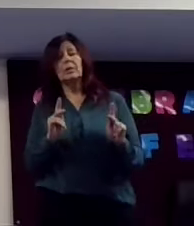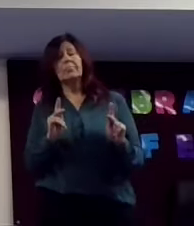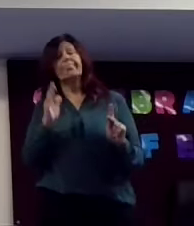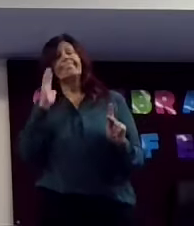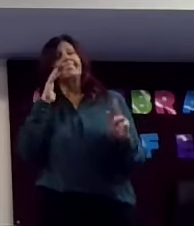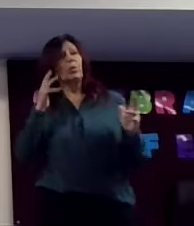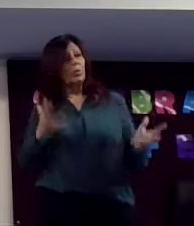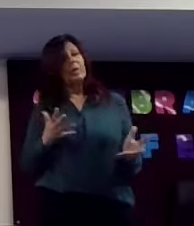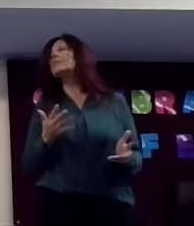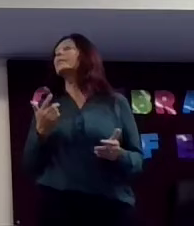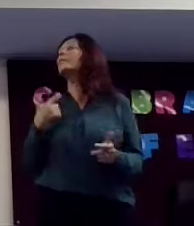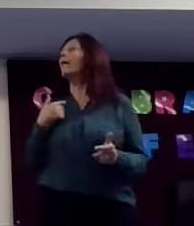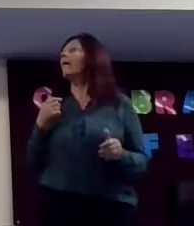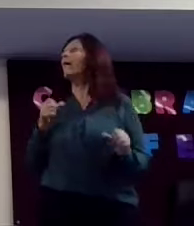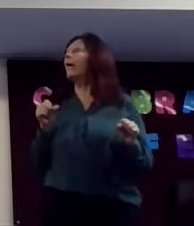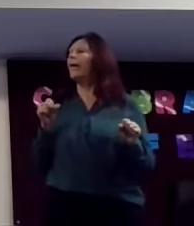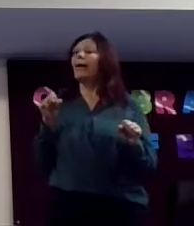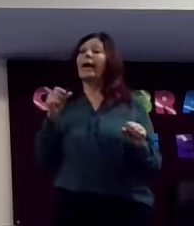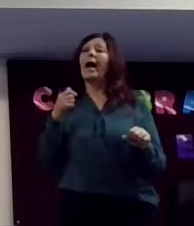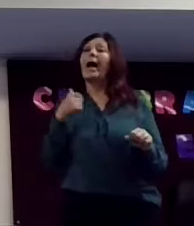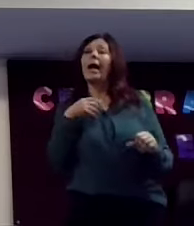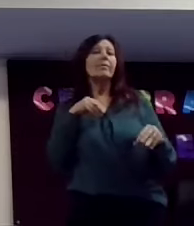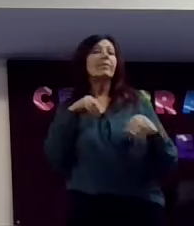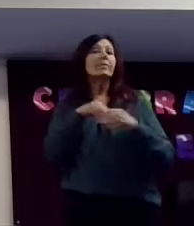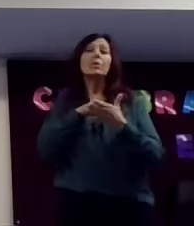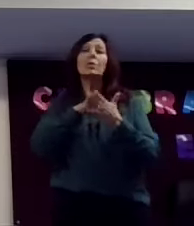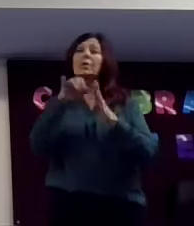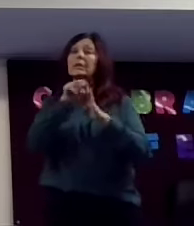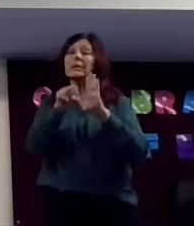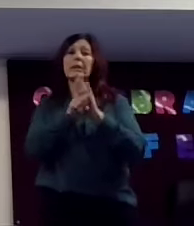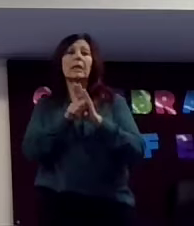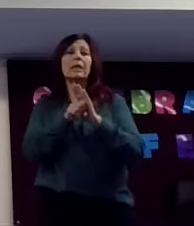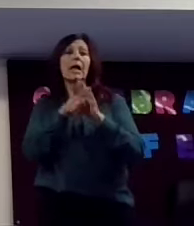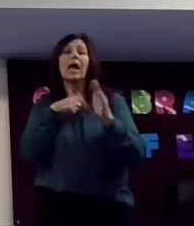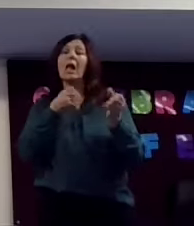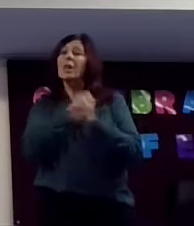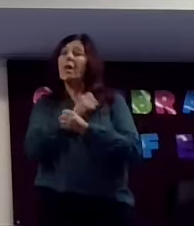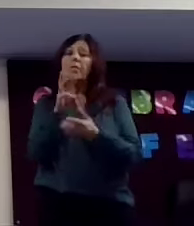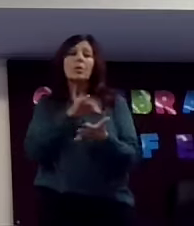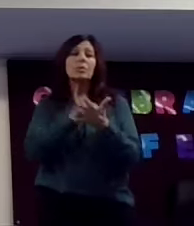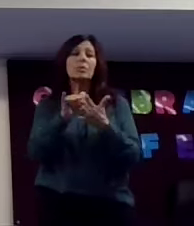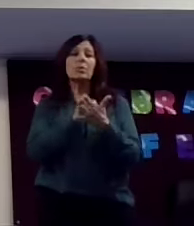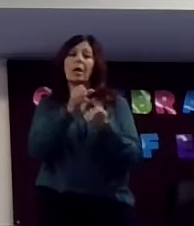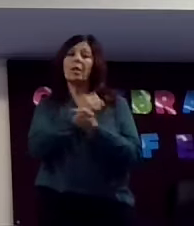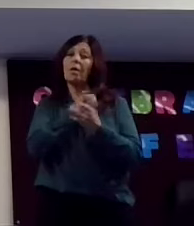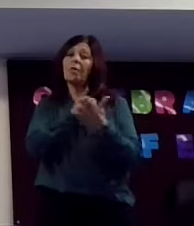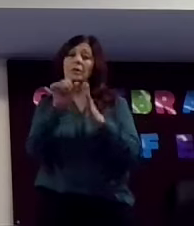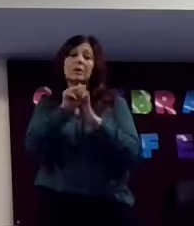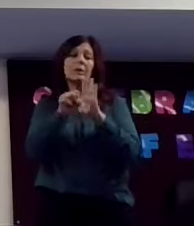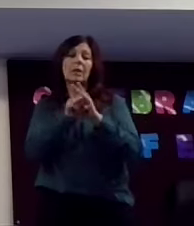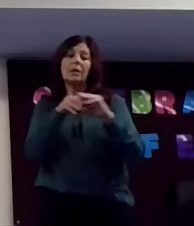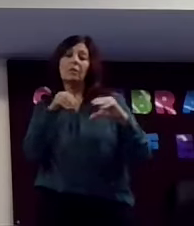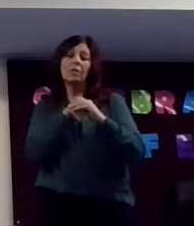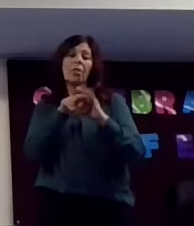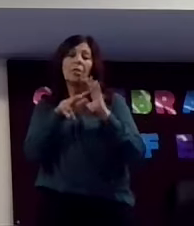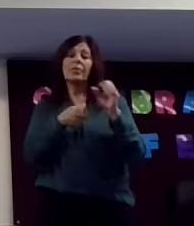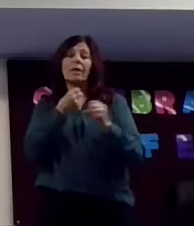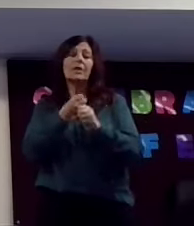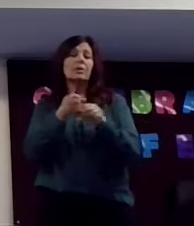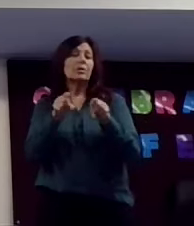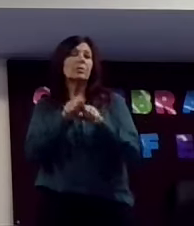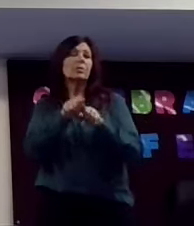you know what? I can't sit there with what I've invested in New York State. I love West New York. I love New York State. I've invested 35 years as a New